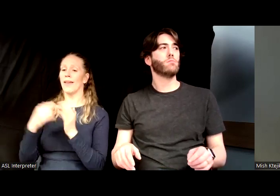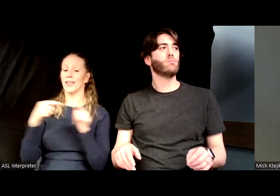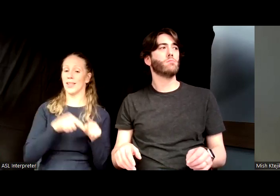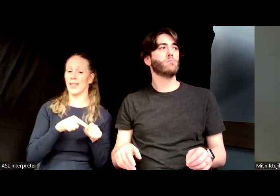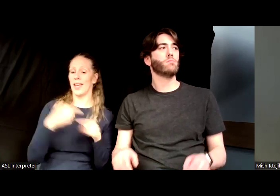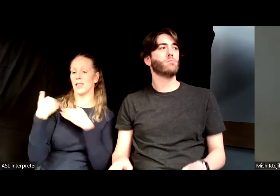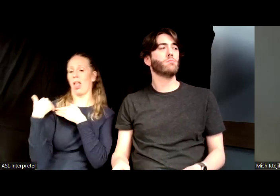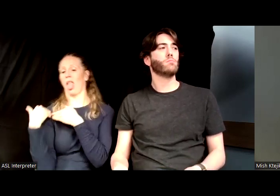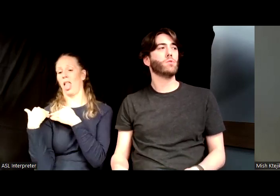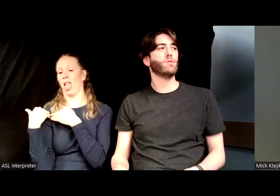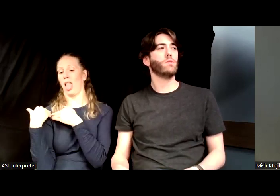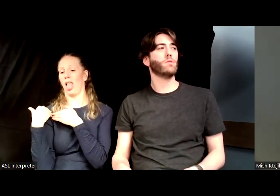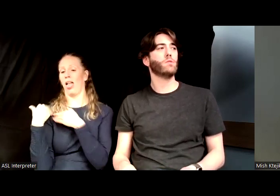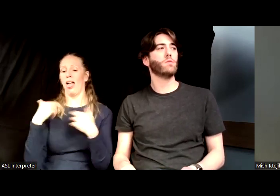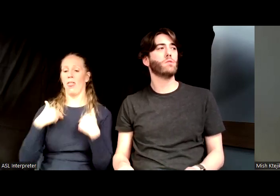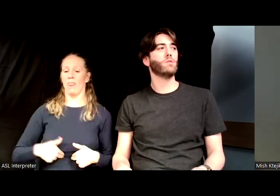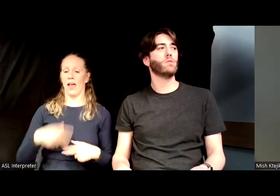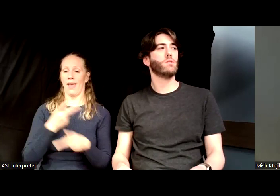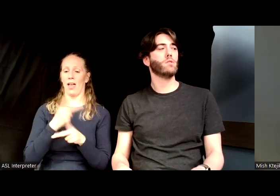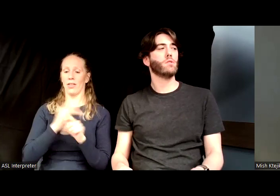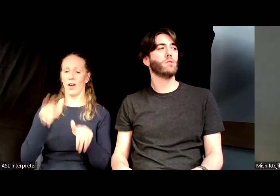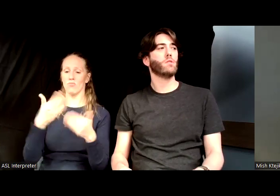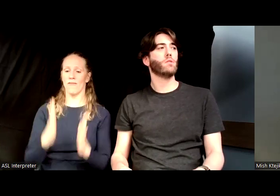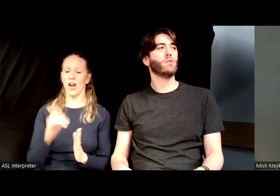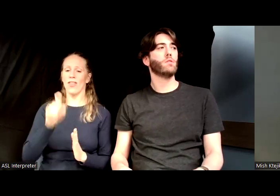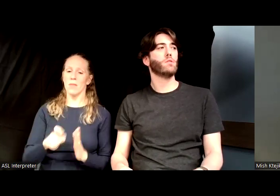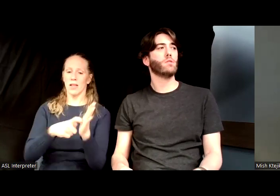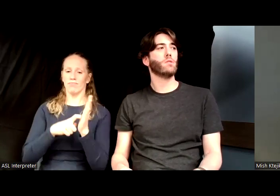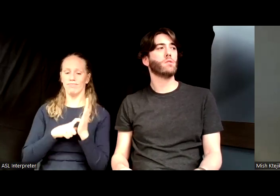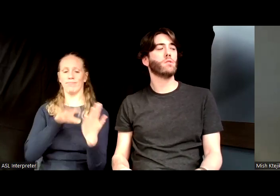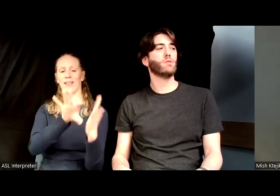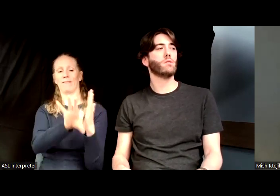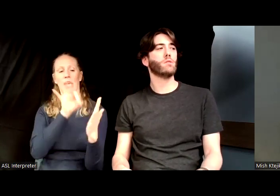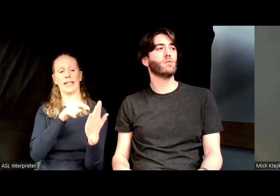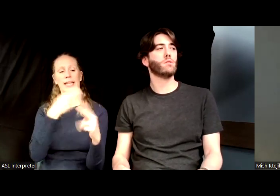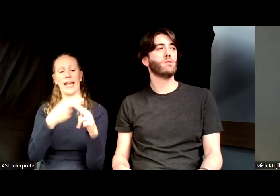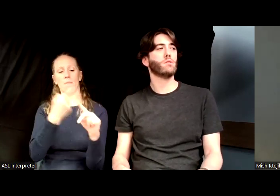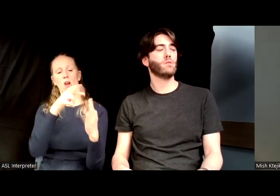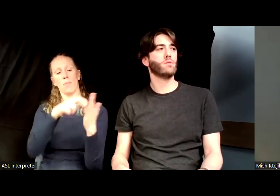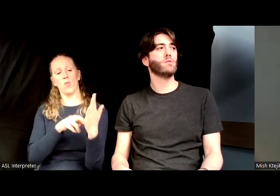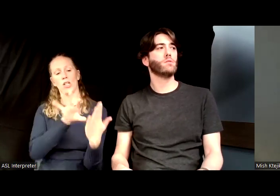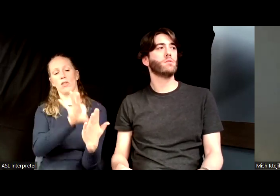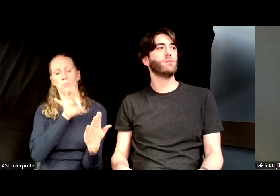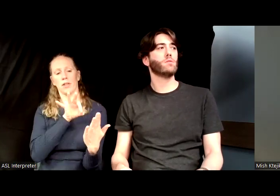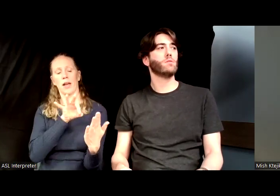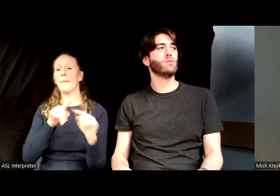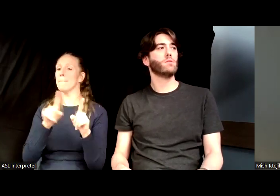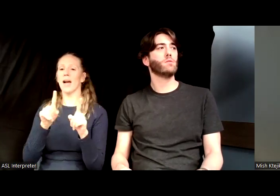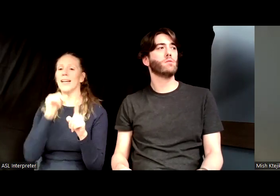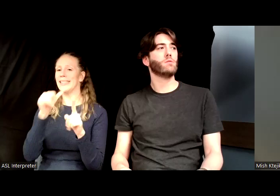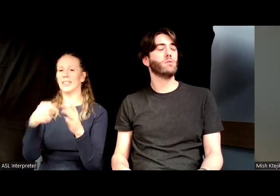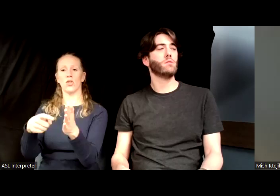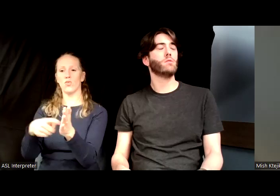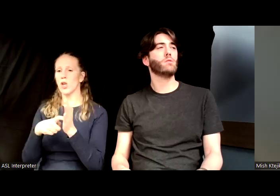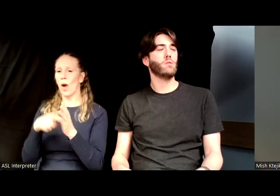The healthcare provider has to use a person off of the registry, but it doesn't require a person to be on the